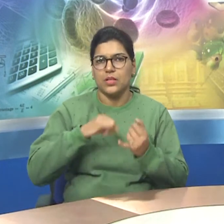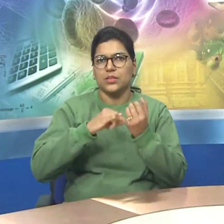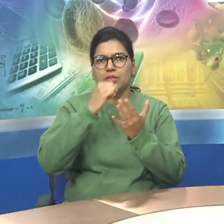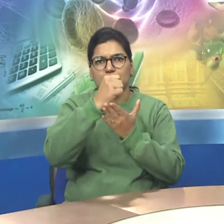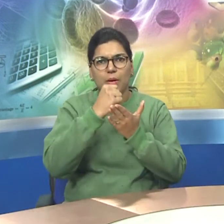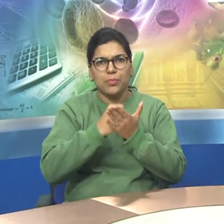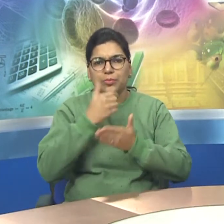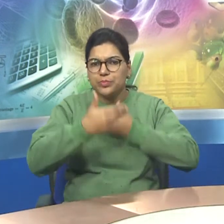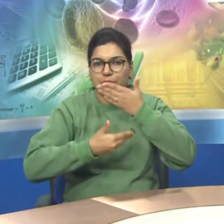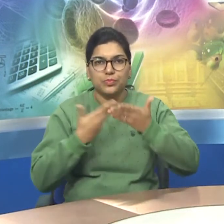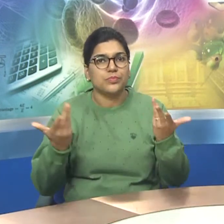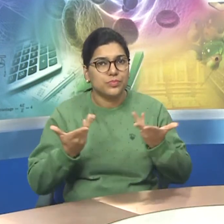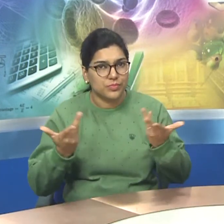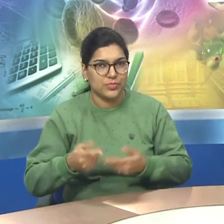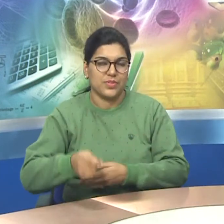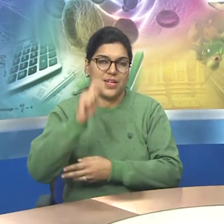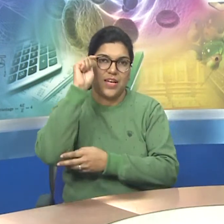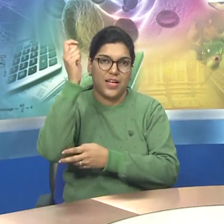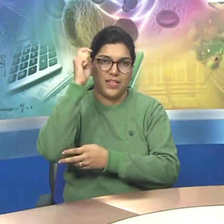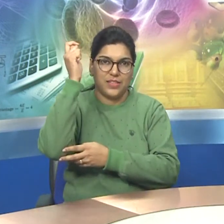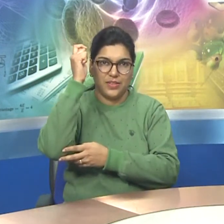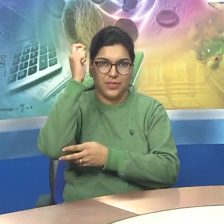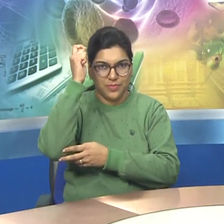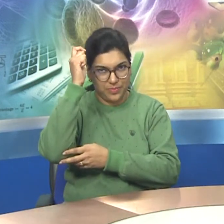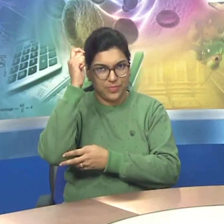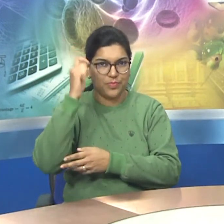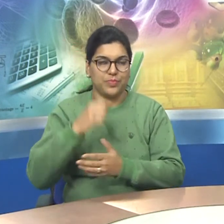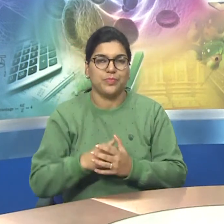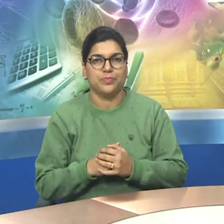session. Subject English.